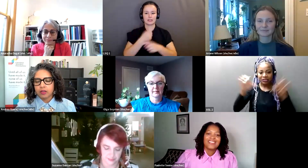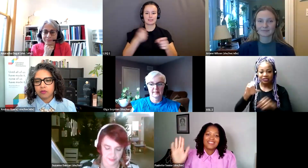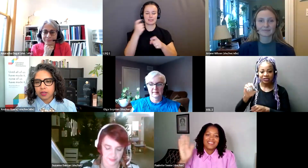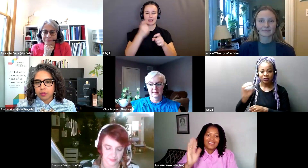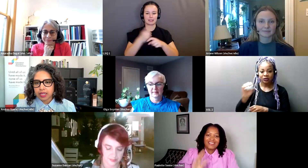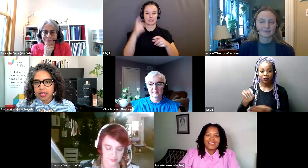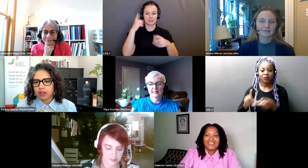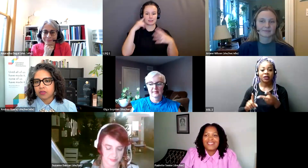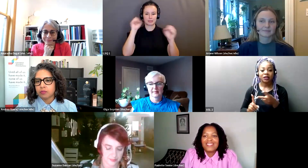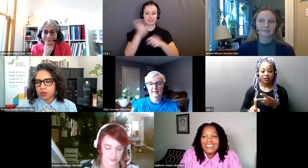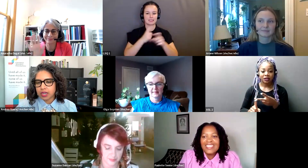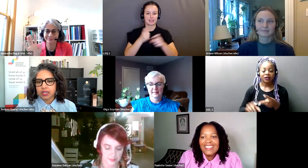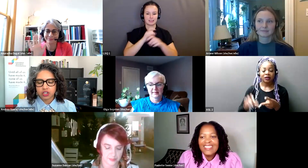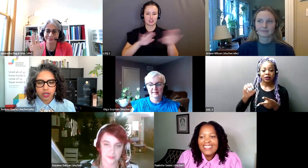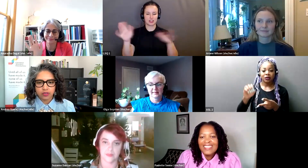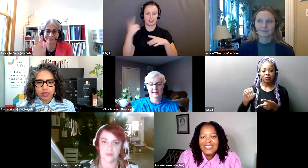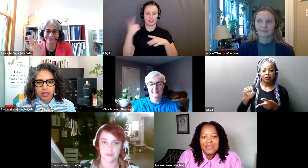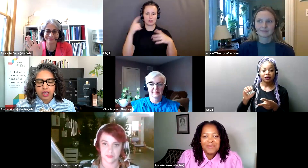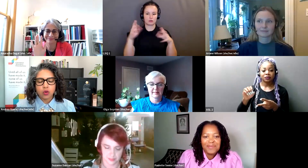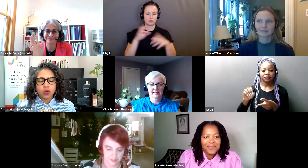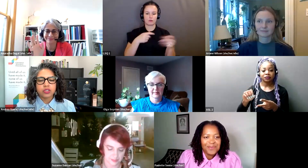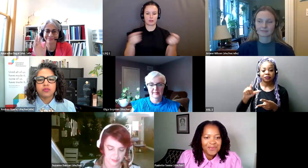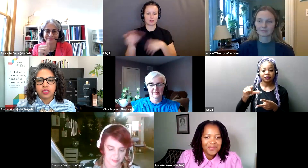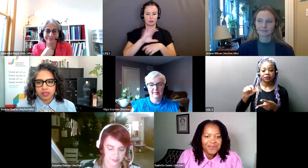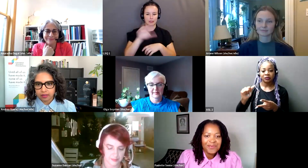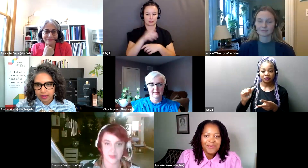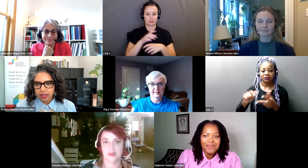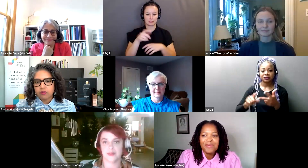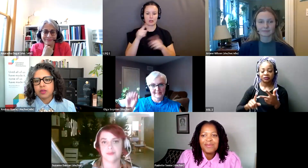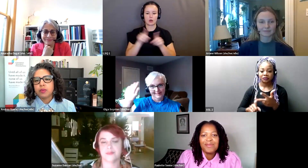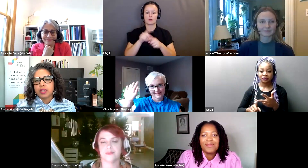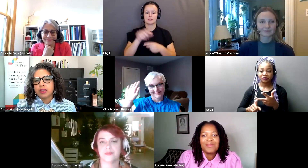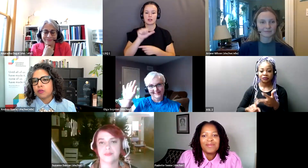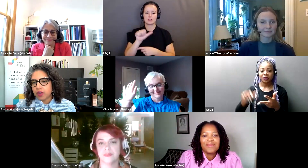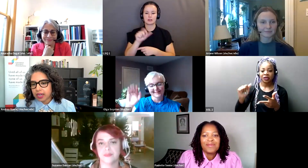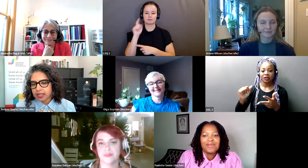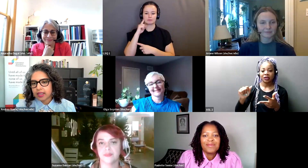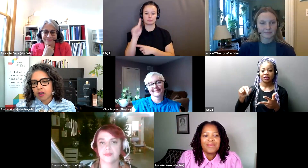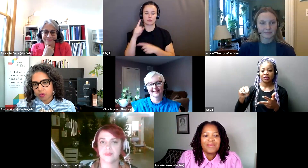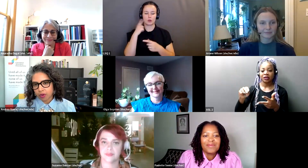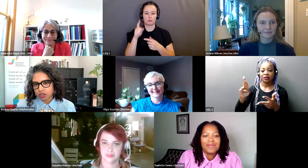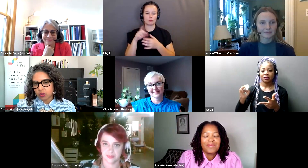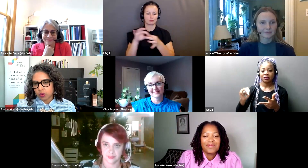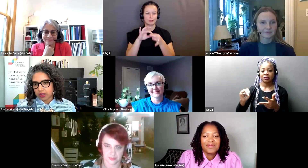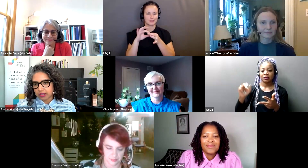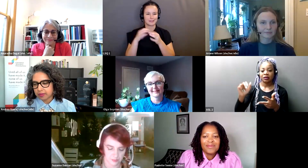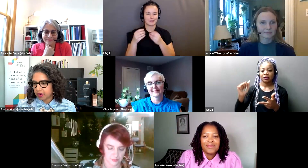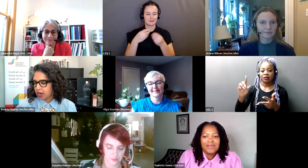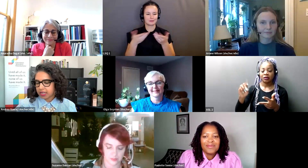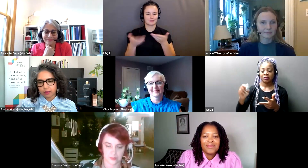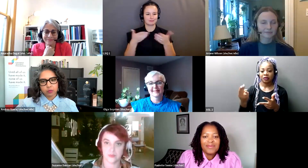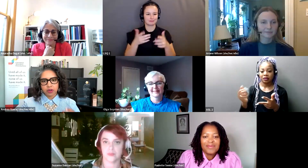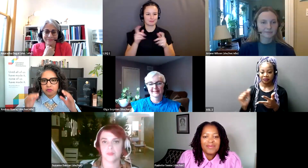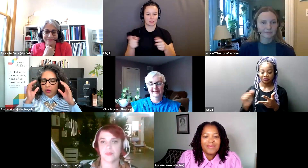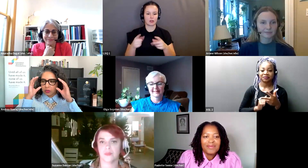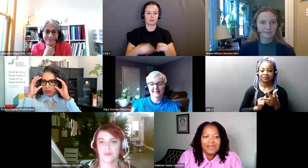Dugal, VP of Community Initiatives, and Olga Savistan, VP of Finance and Operations with us. All